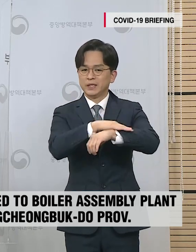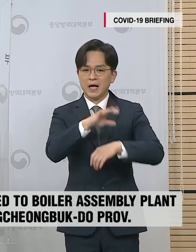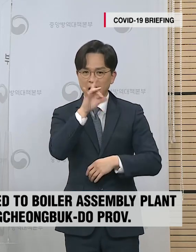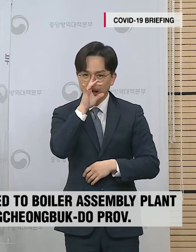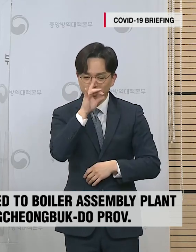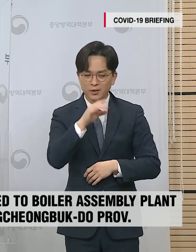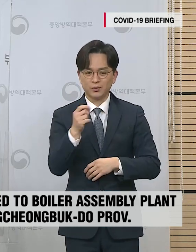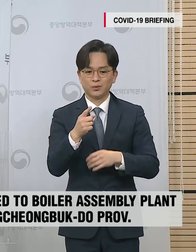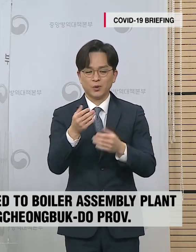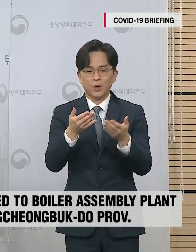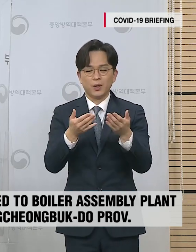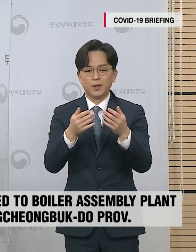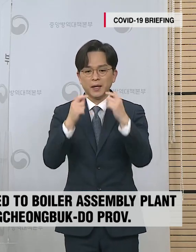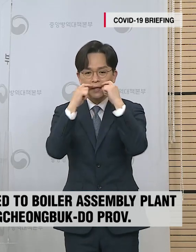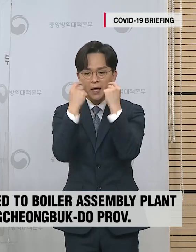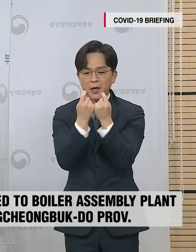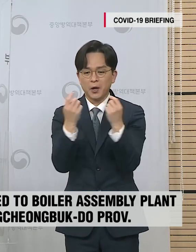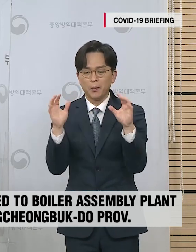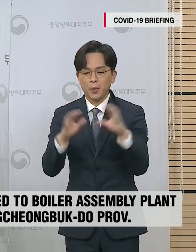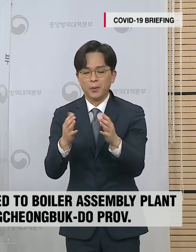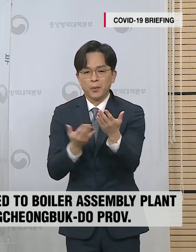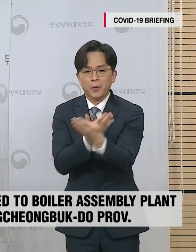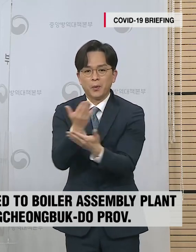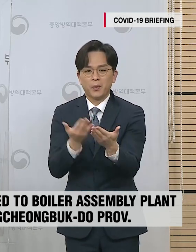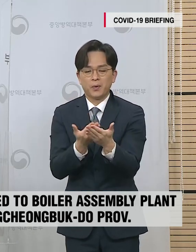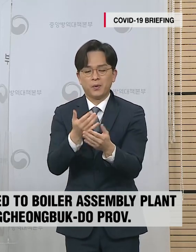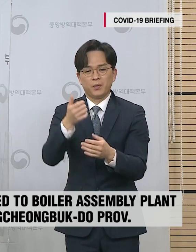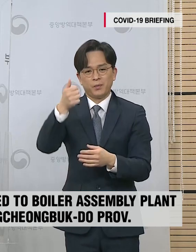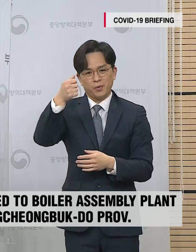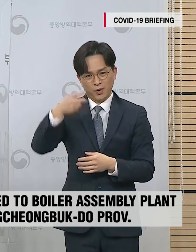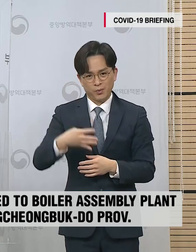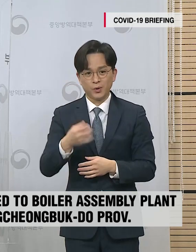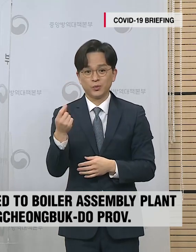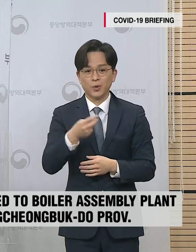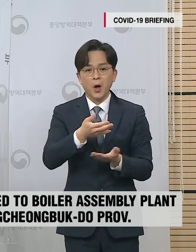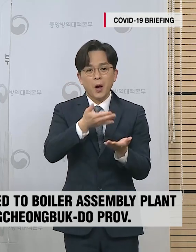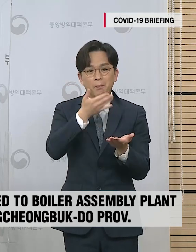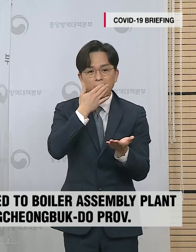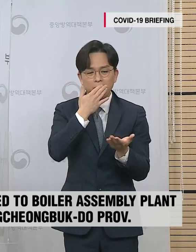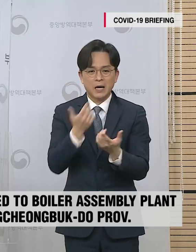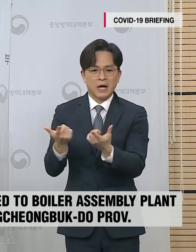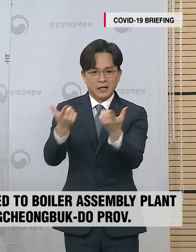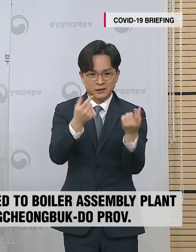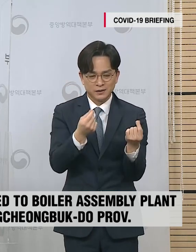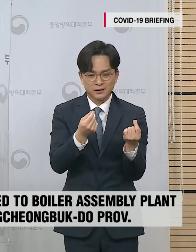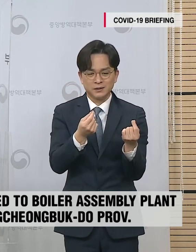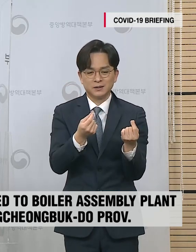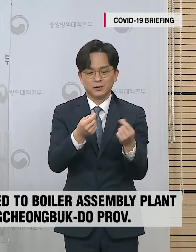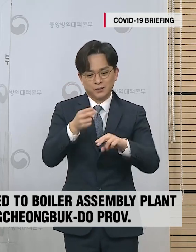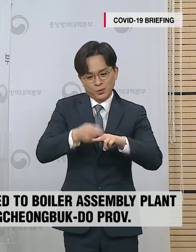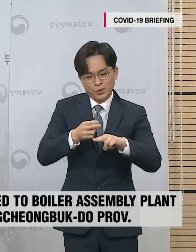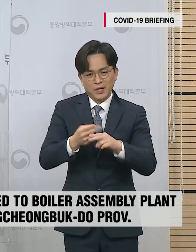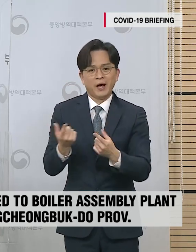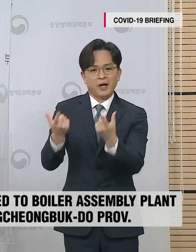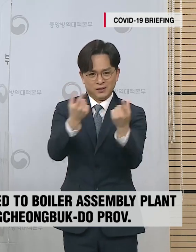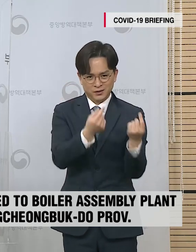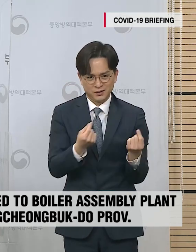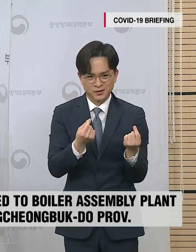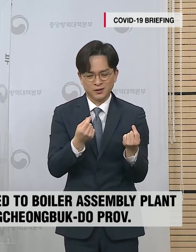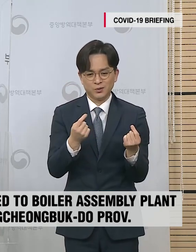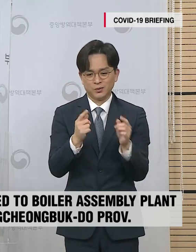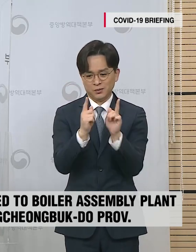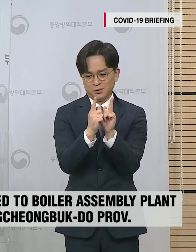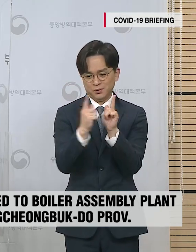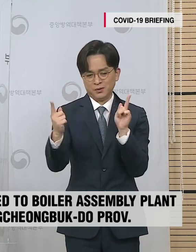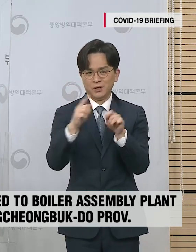a good ventilation system, and they had small group meetings as well, and they also had group meals together, and they cooked